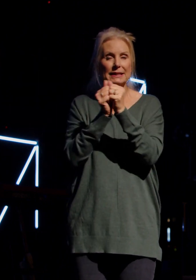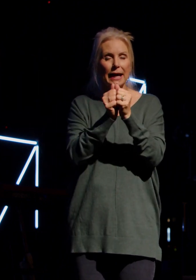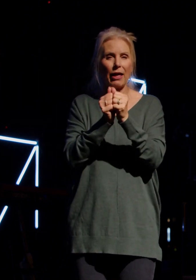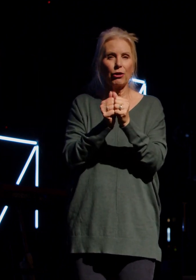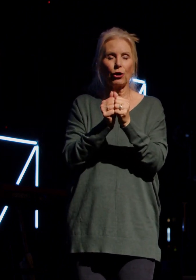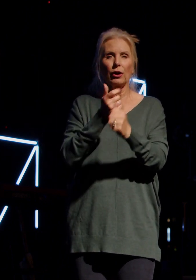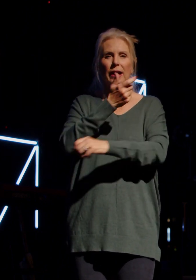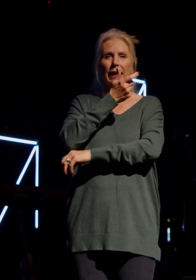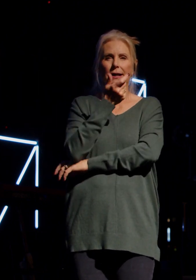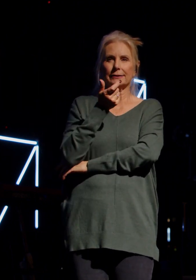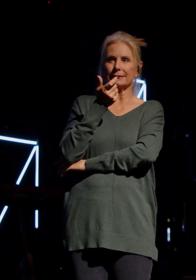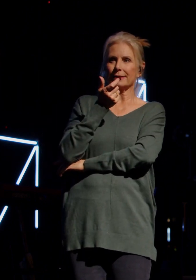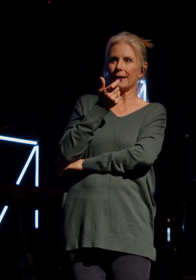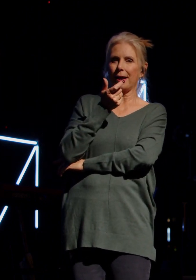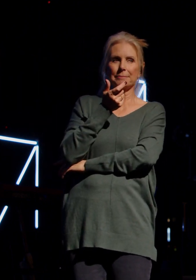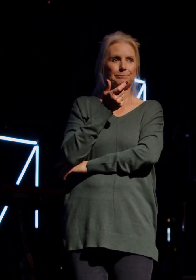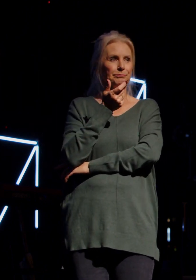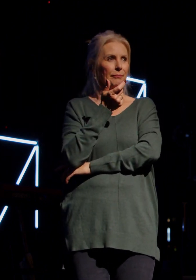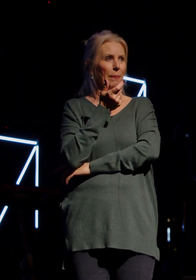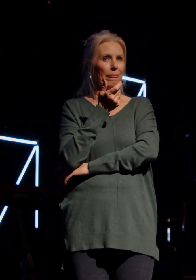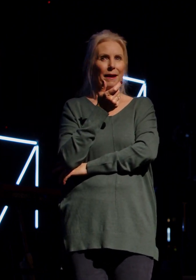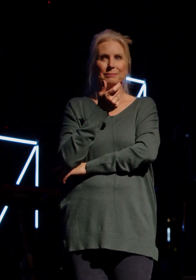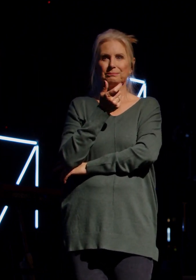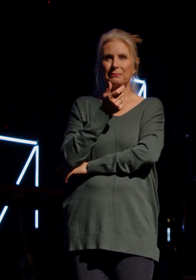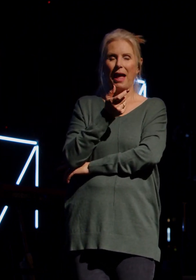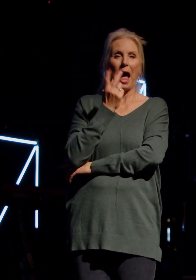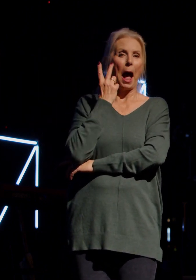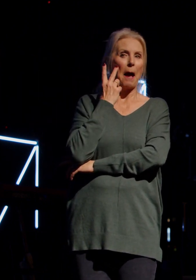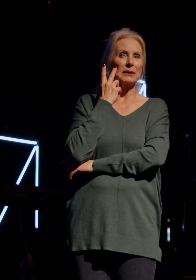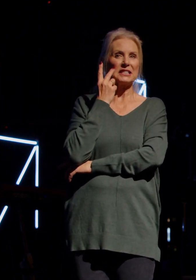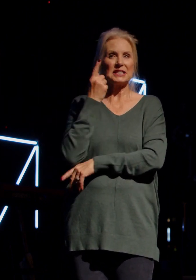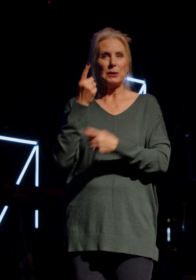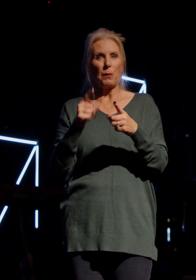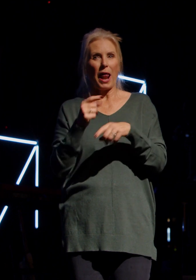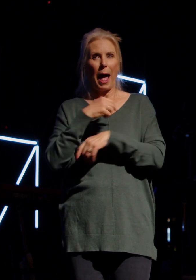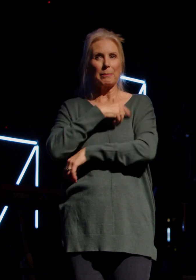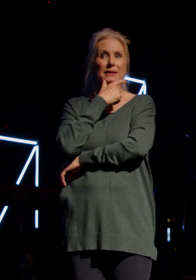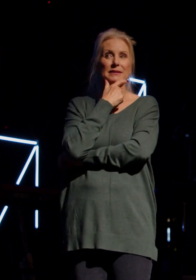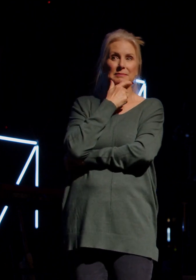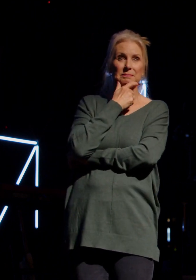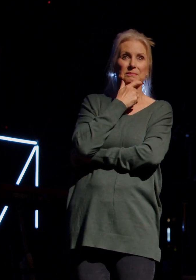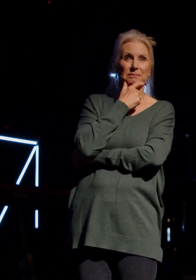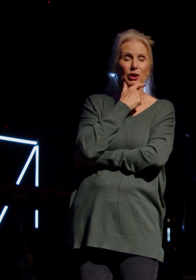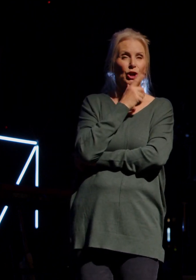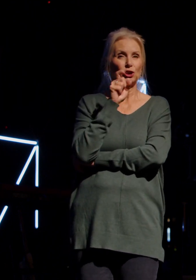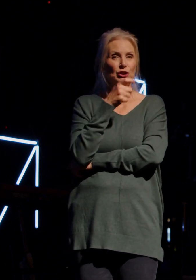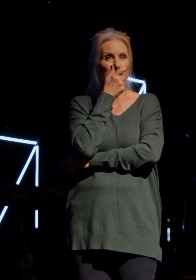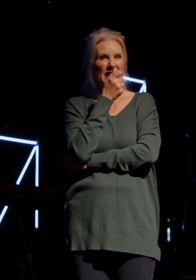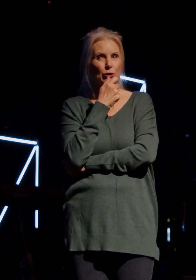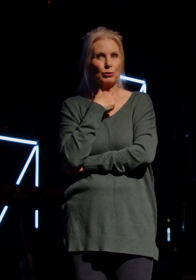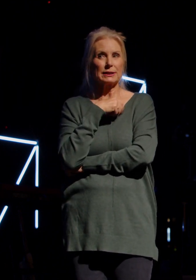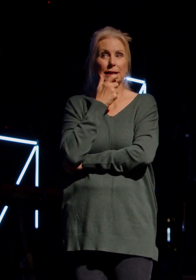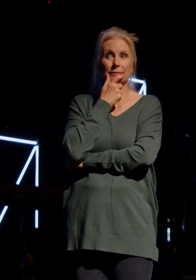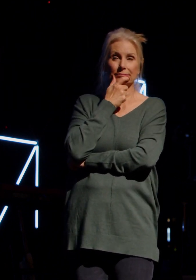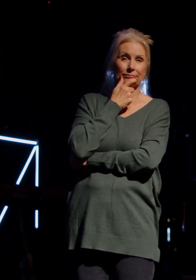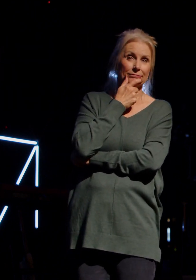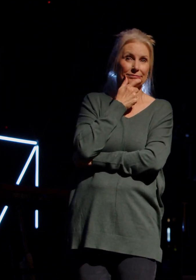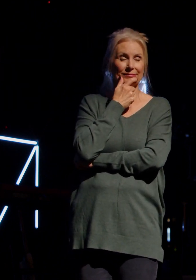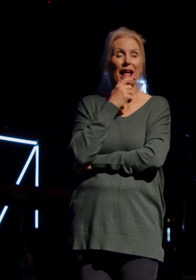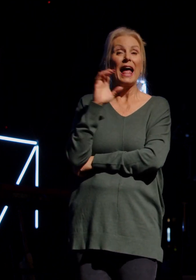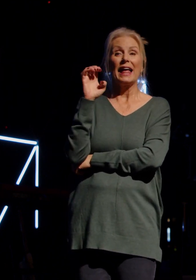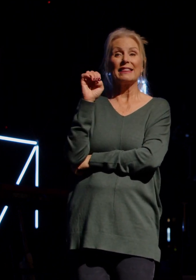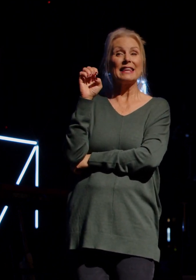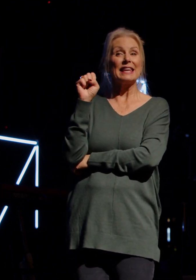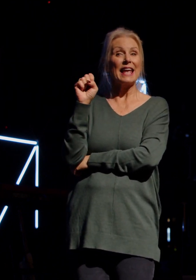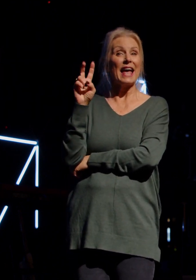kind of wondering, like, how's this going to go when the two worlds combine, wondering what that's going to look like? If you look at the ESV version